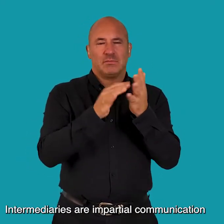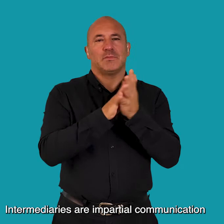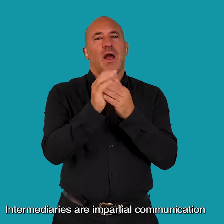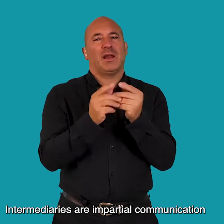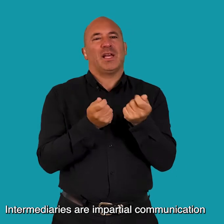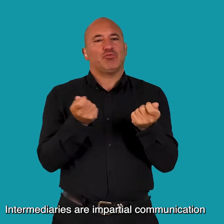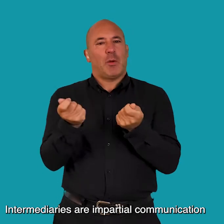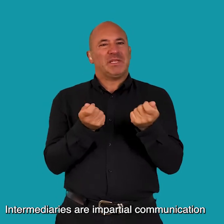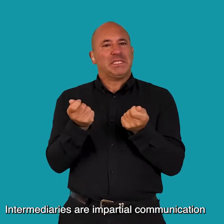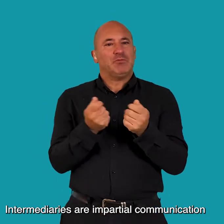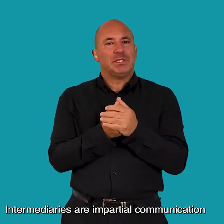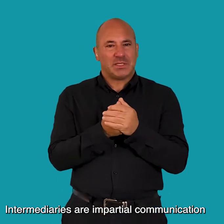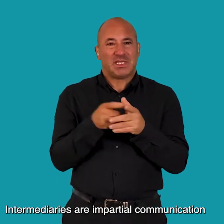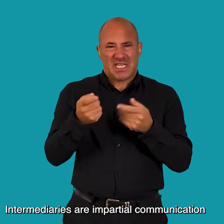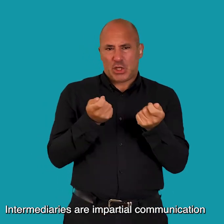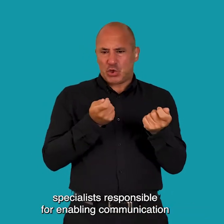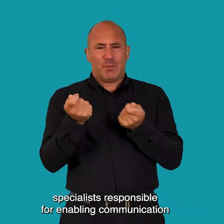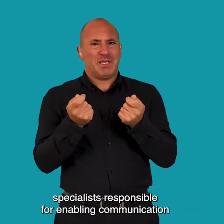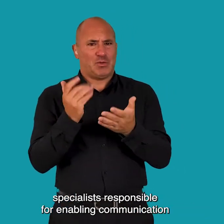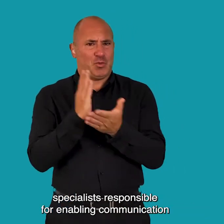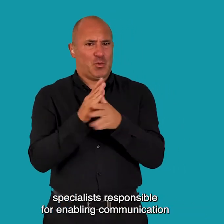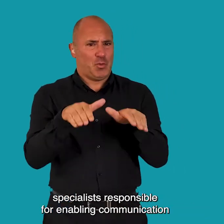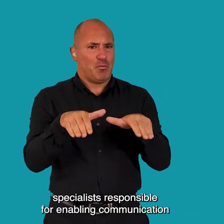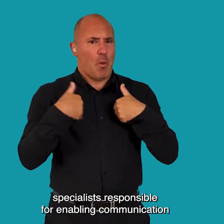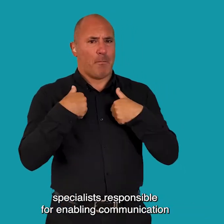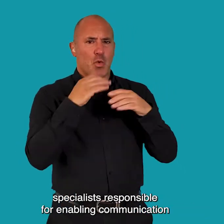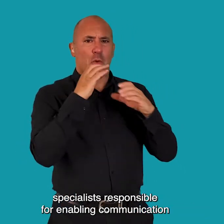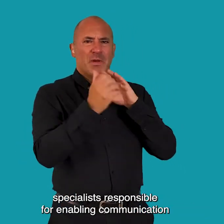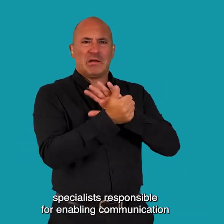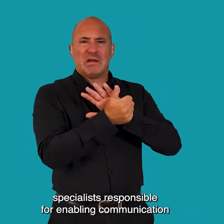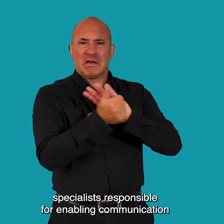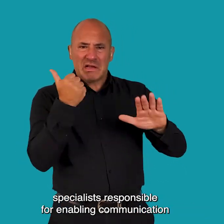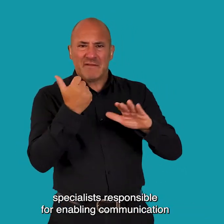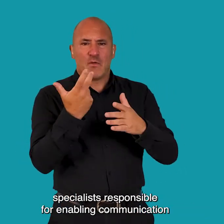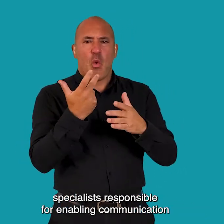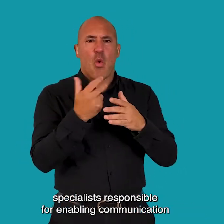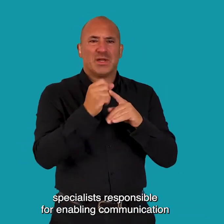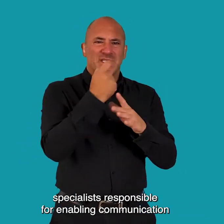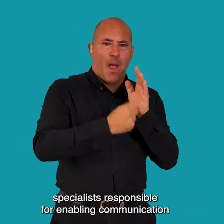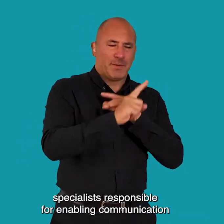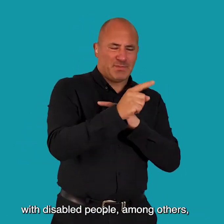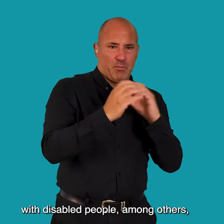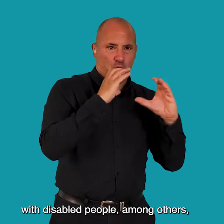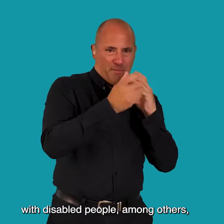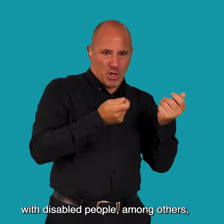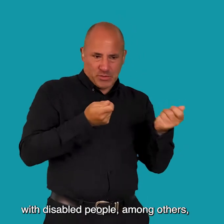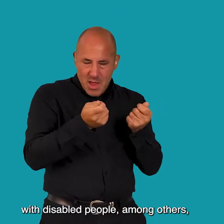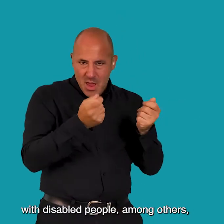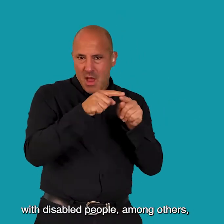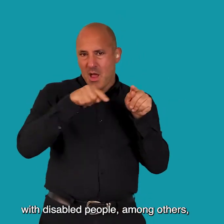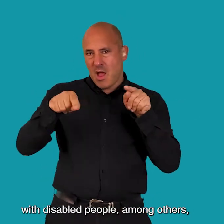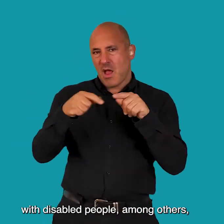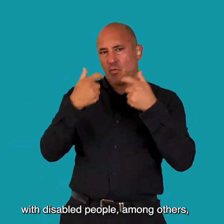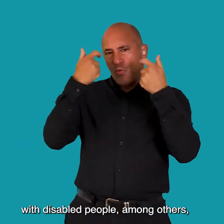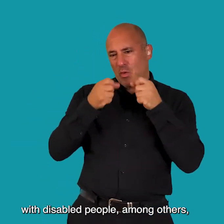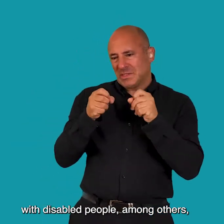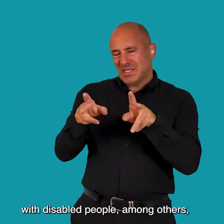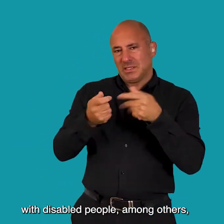Intermediaries are impartial communication specialists responsible for enabling communication with disabled people, among others, in